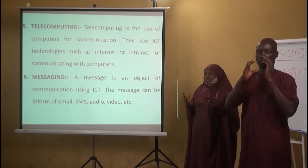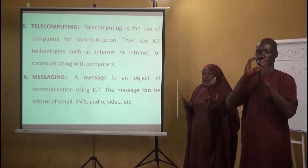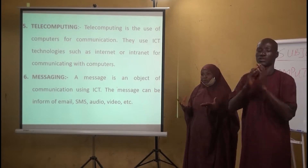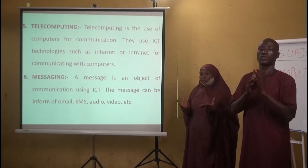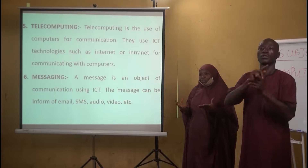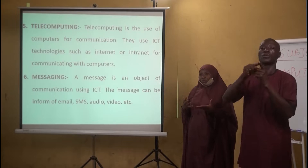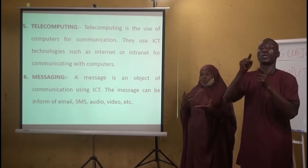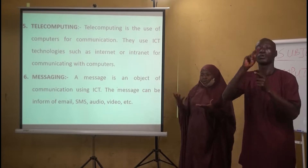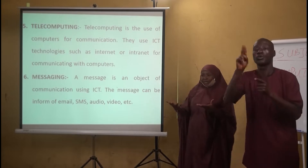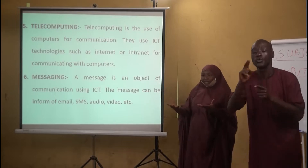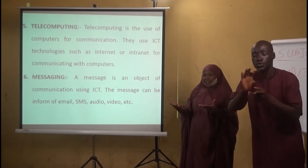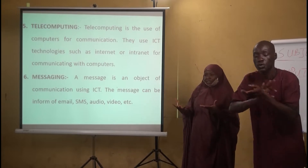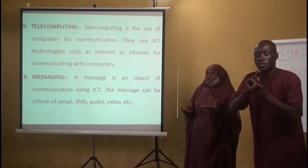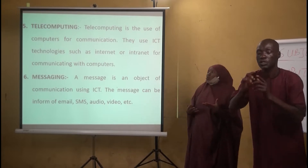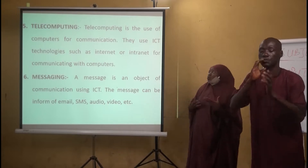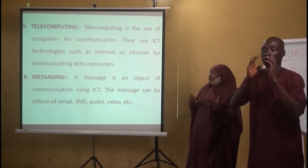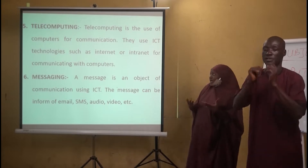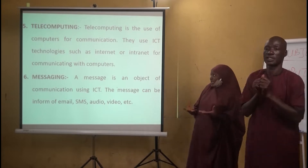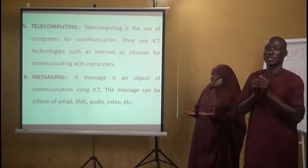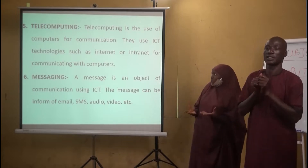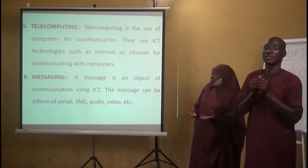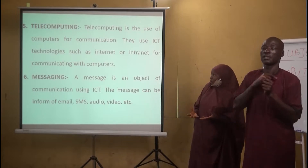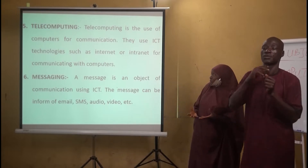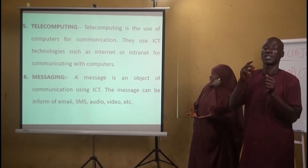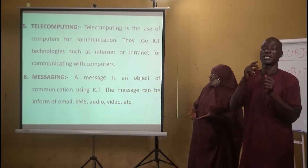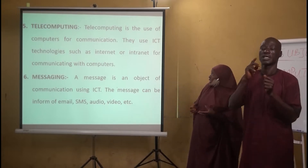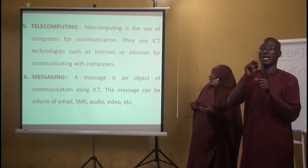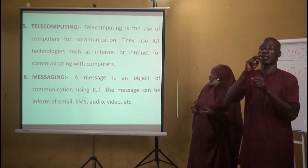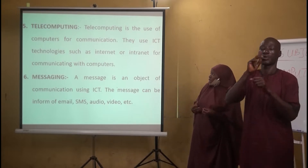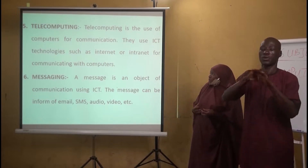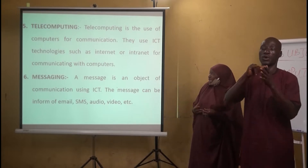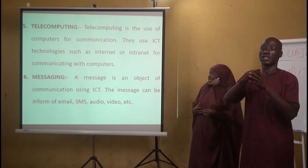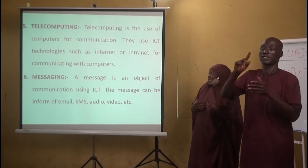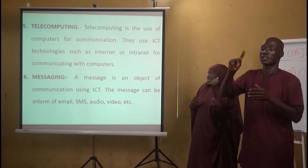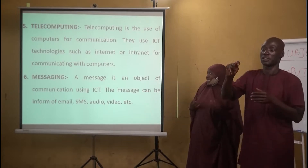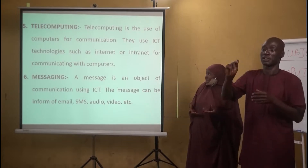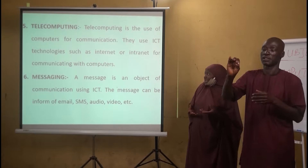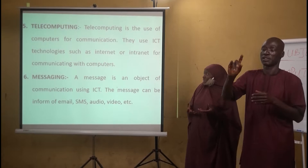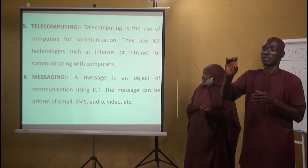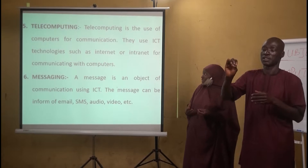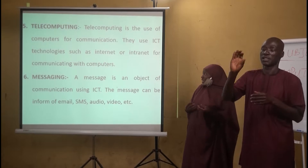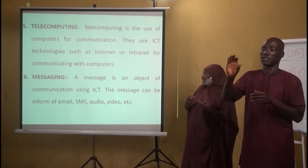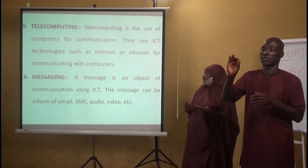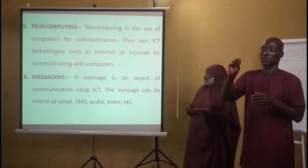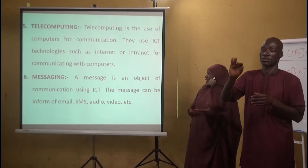our computers to communicate, we are telecomputing. They use ICT technology such as internet